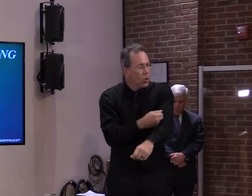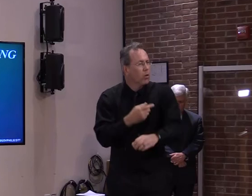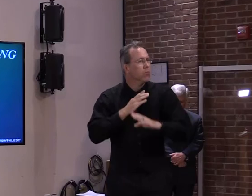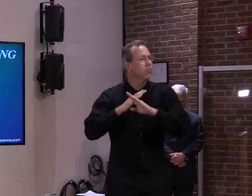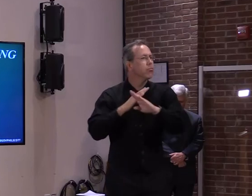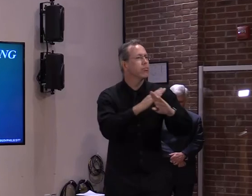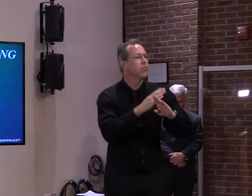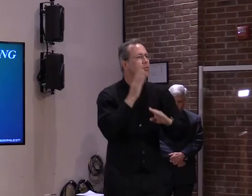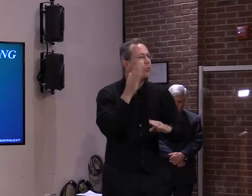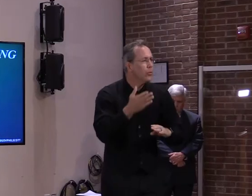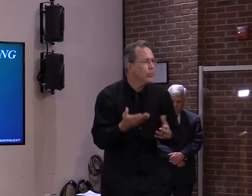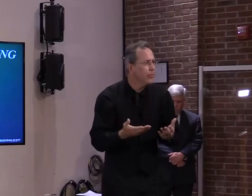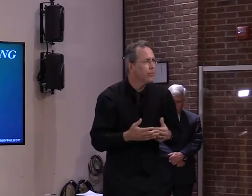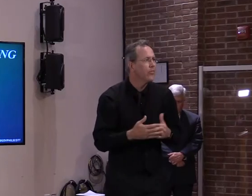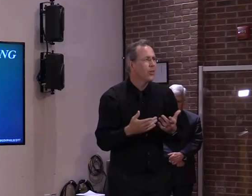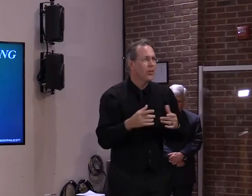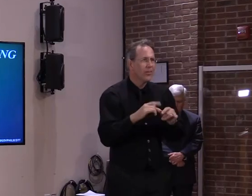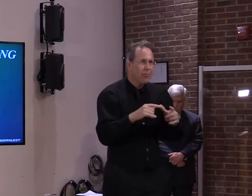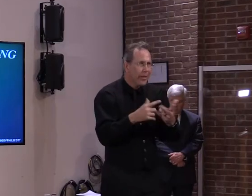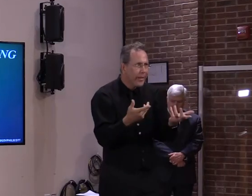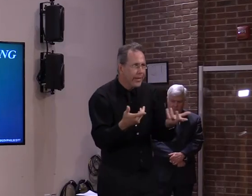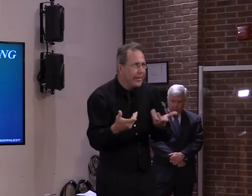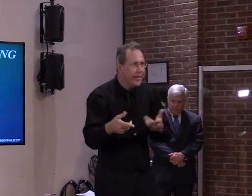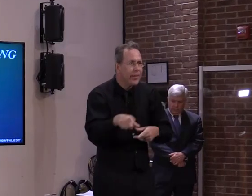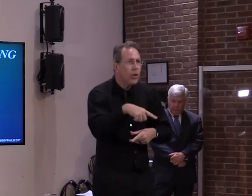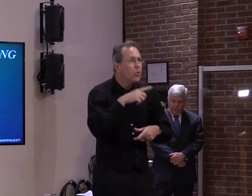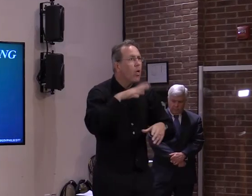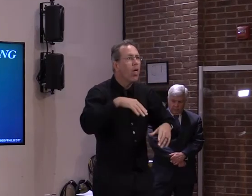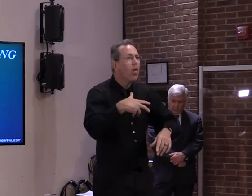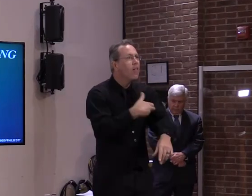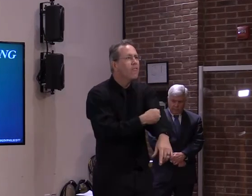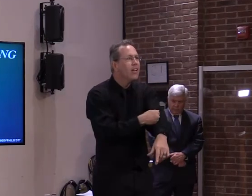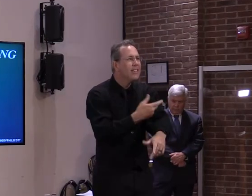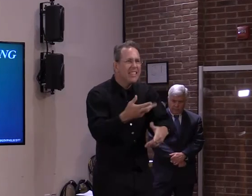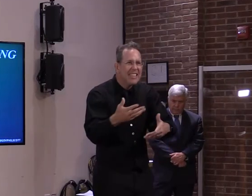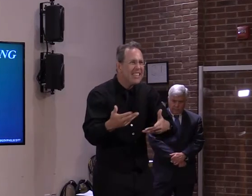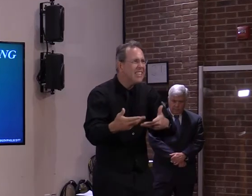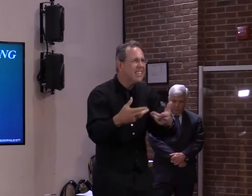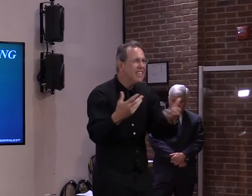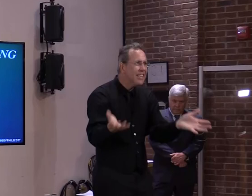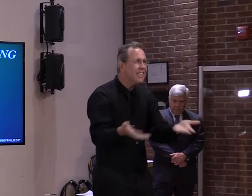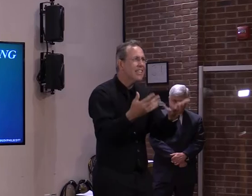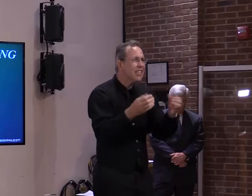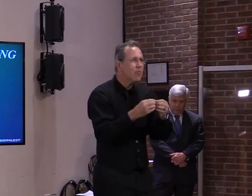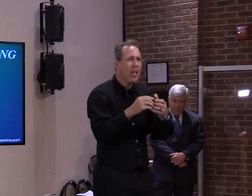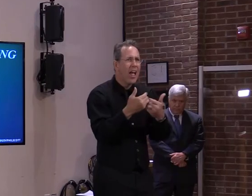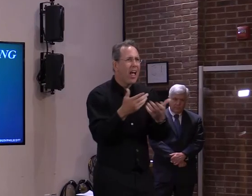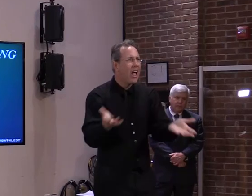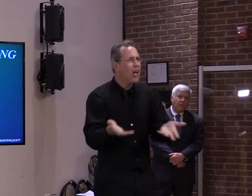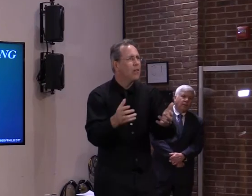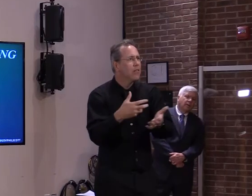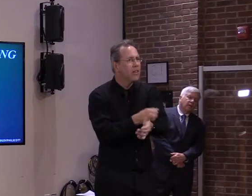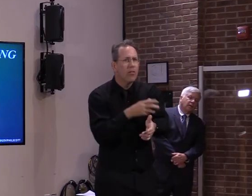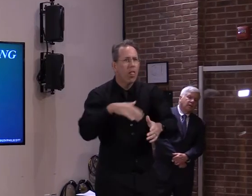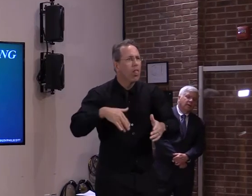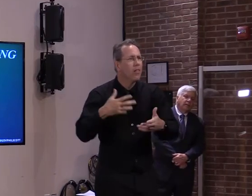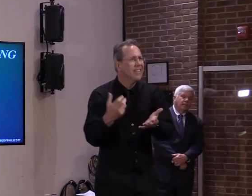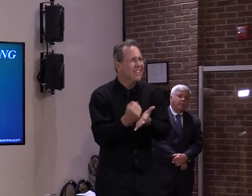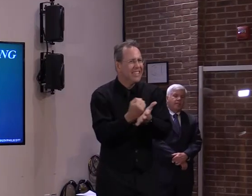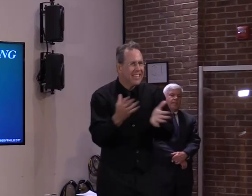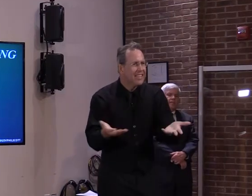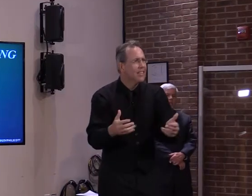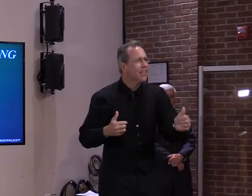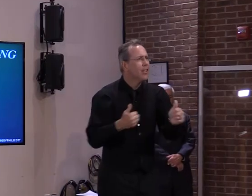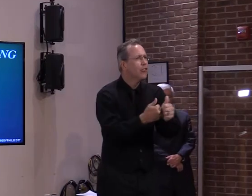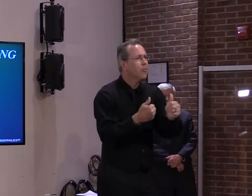but also we need to put it into context of where we are at the time. And if we're in a place where very little is going on